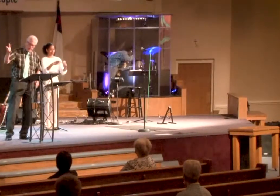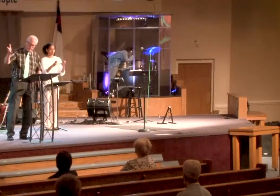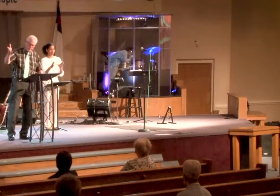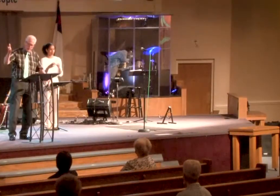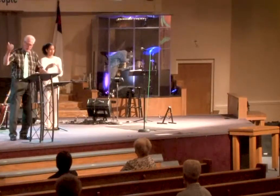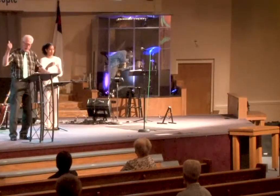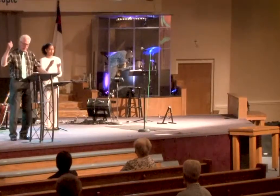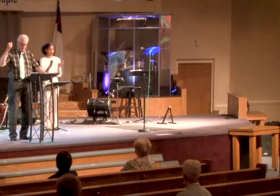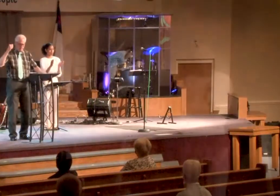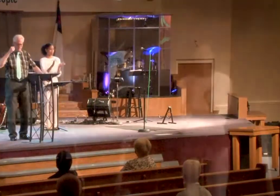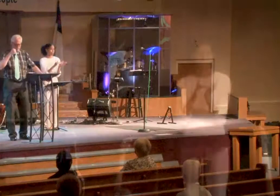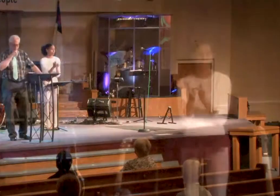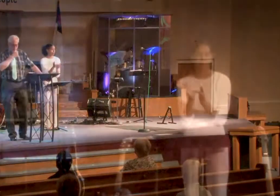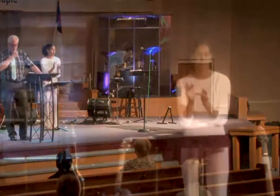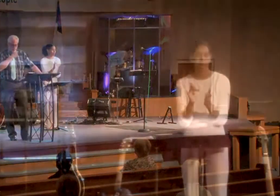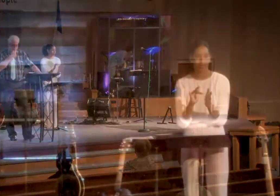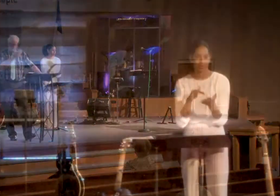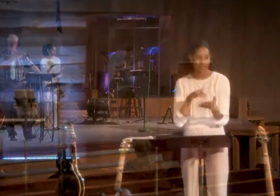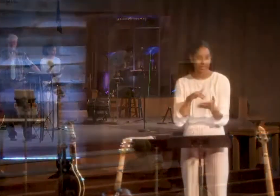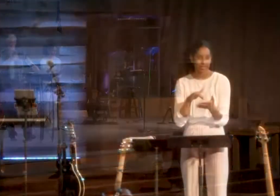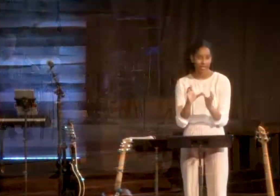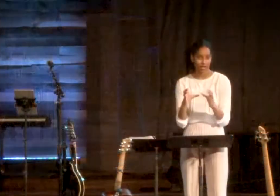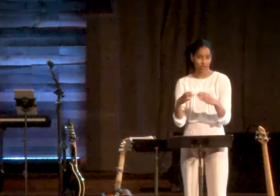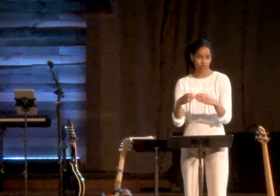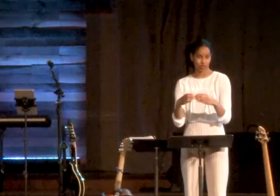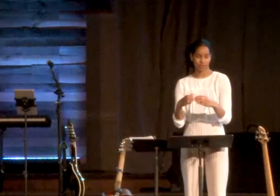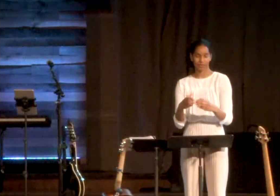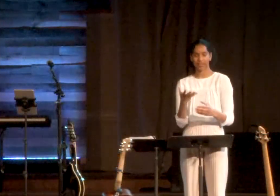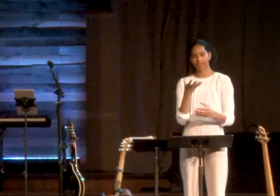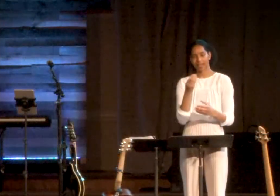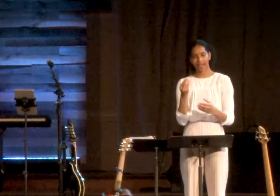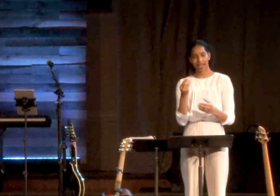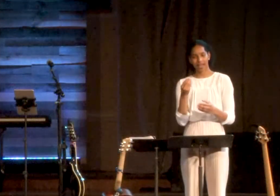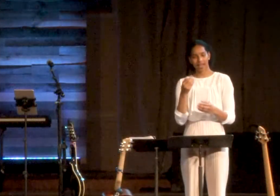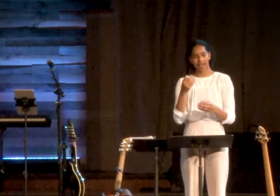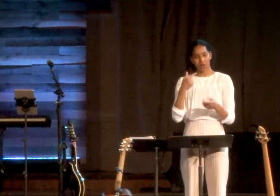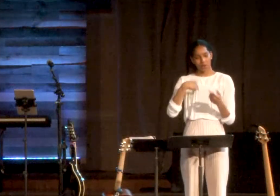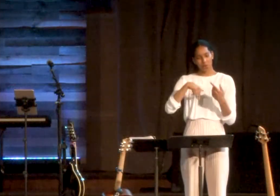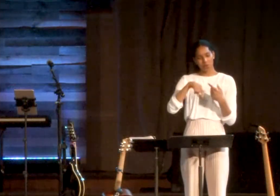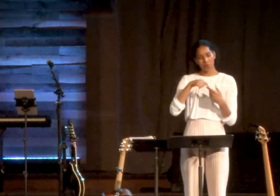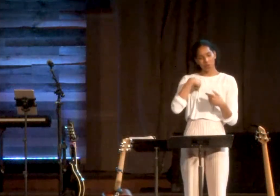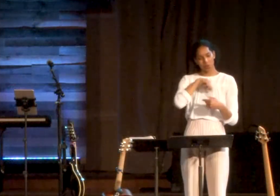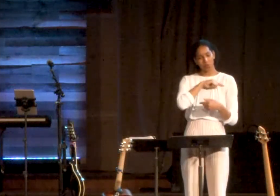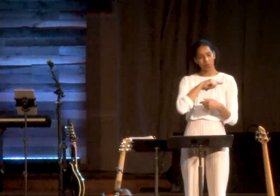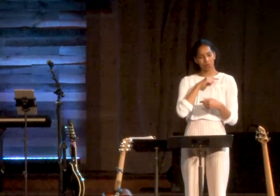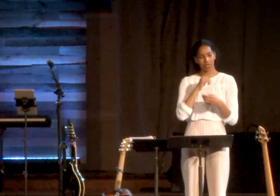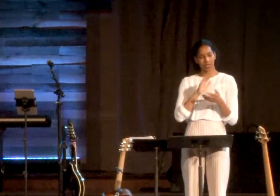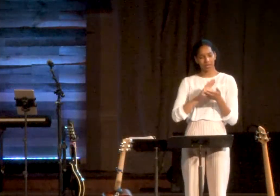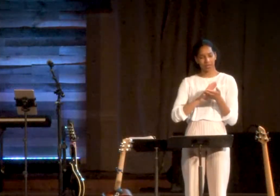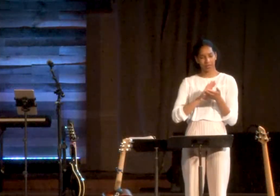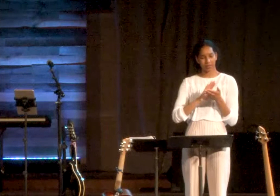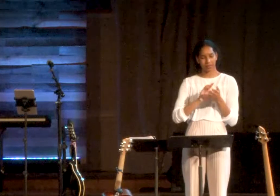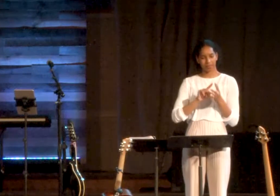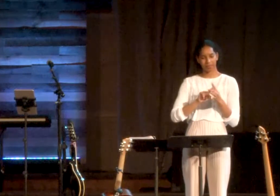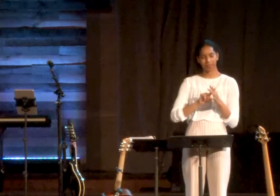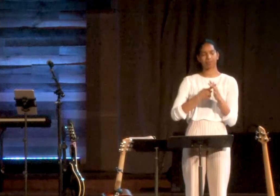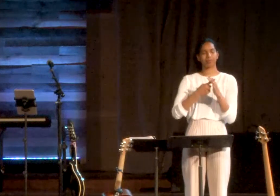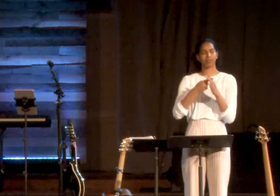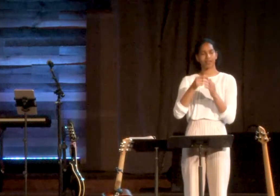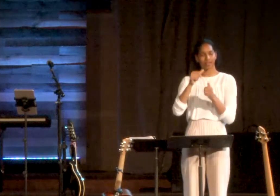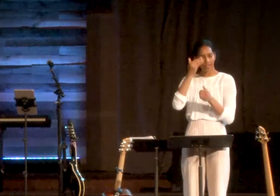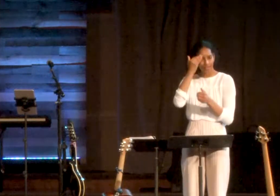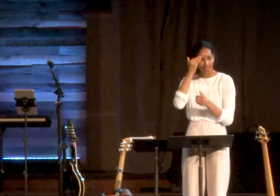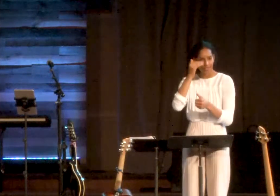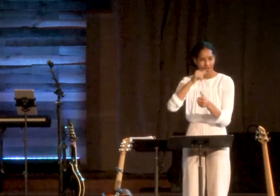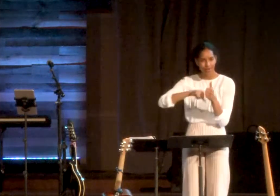Pastor's Bible study, and we get to know each other. We become friends and